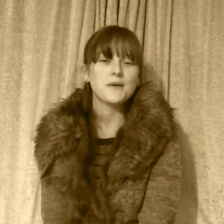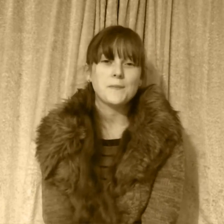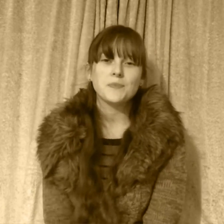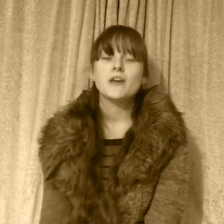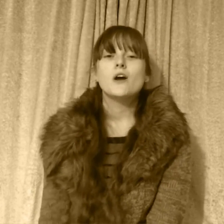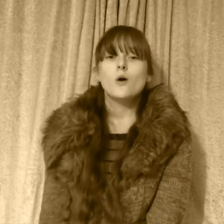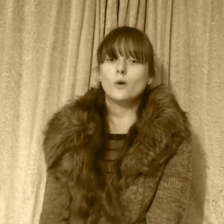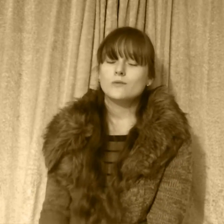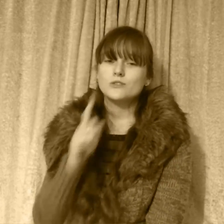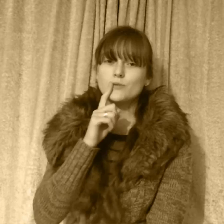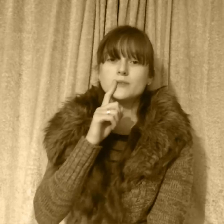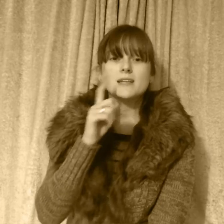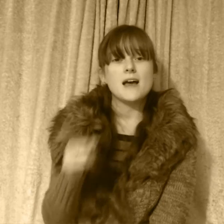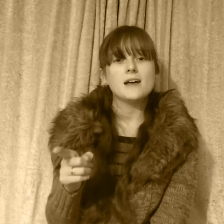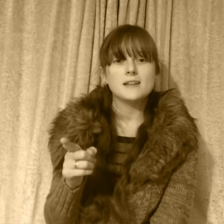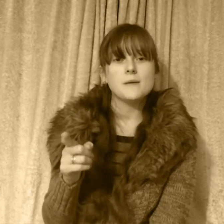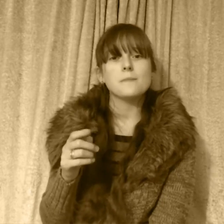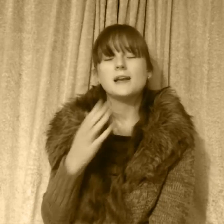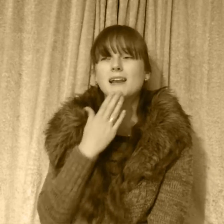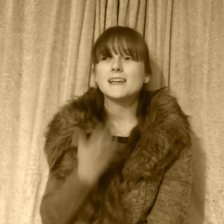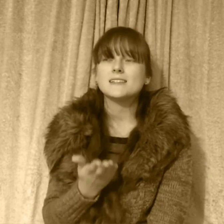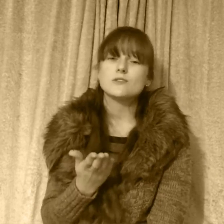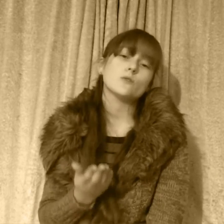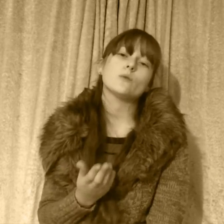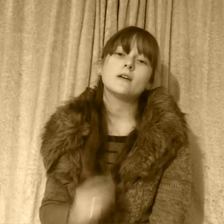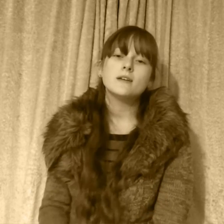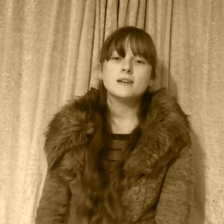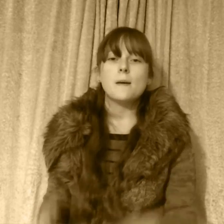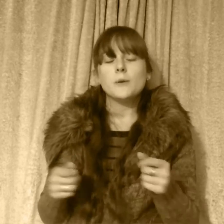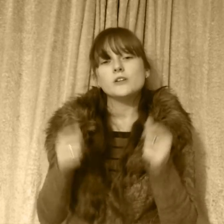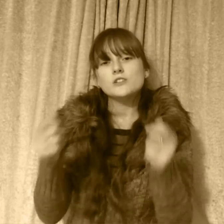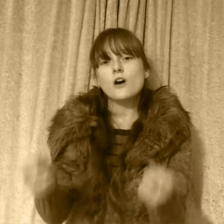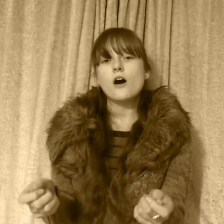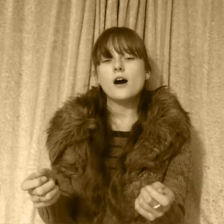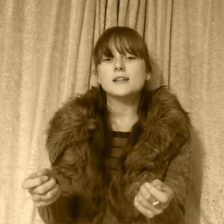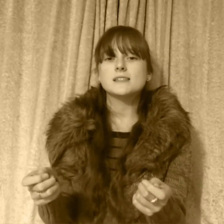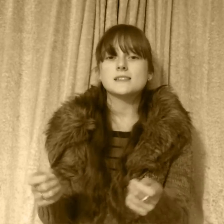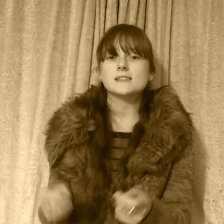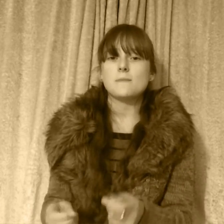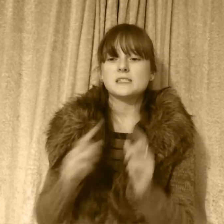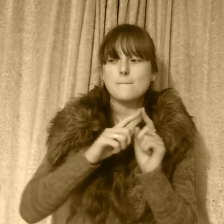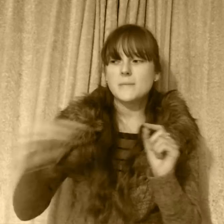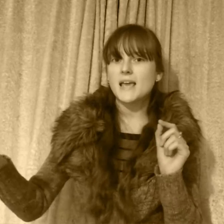Won't you tell him please to cut on some speed?